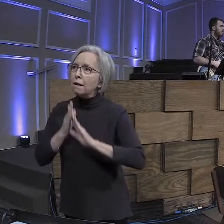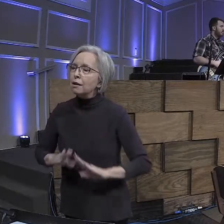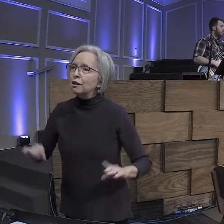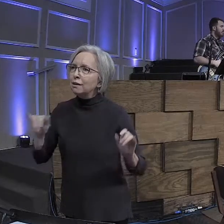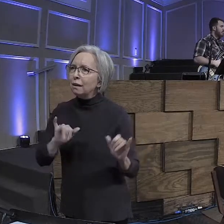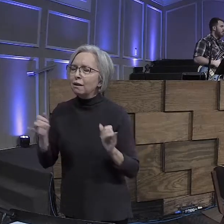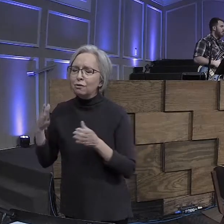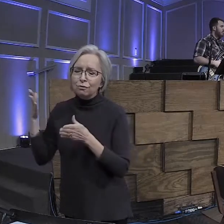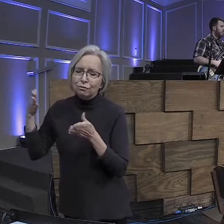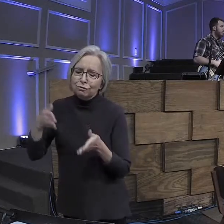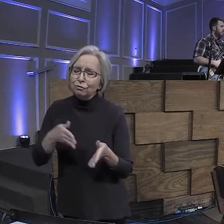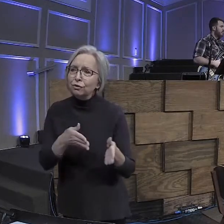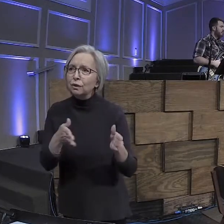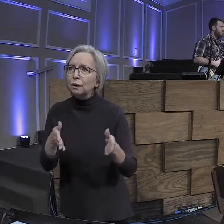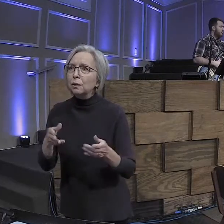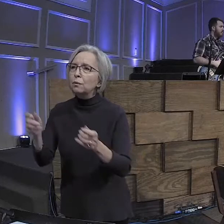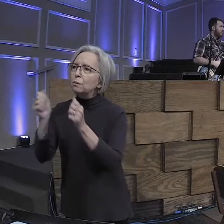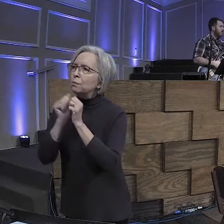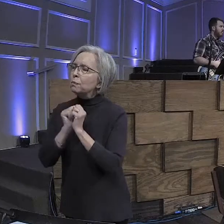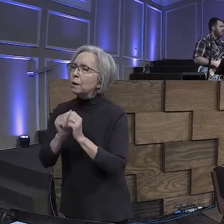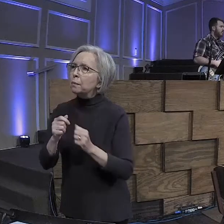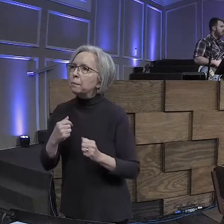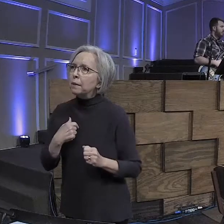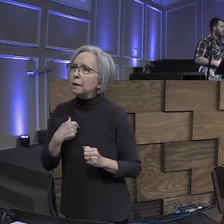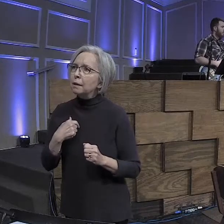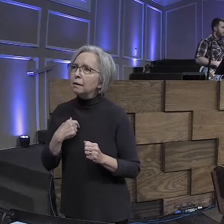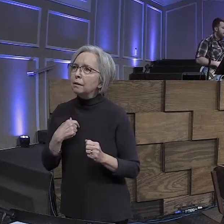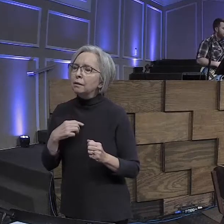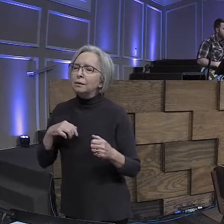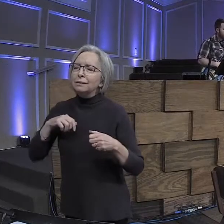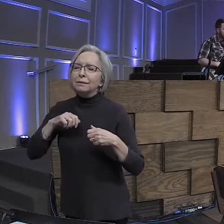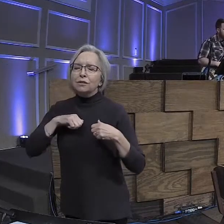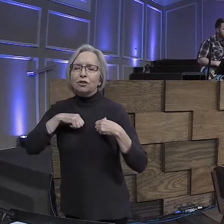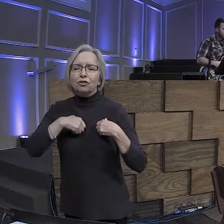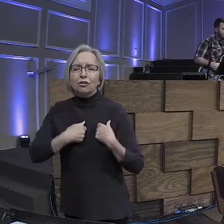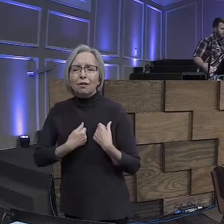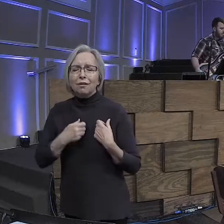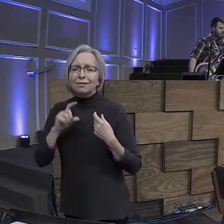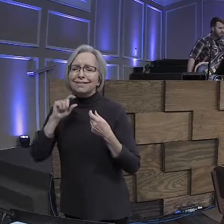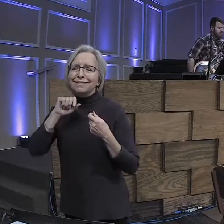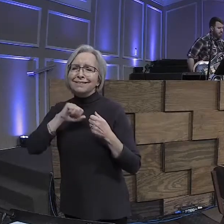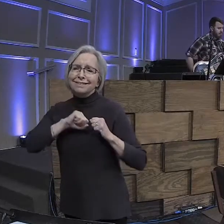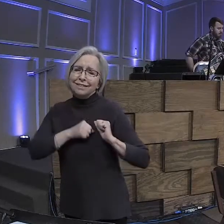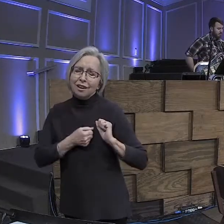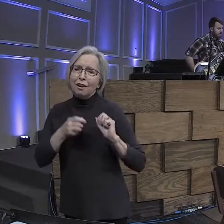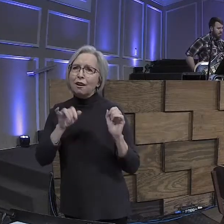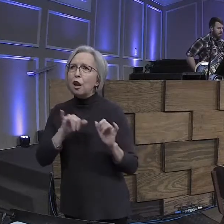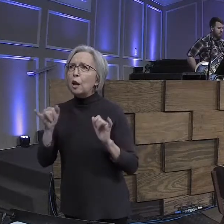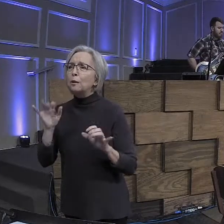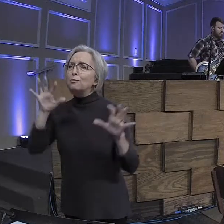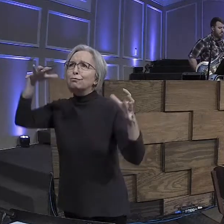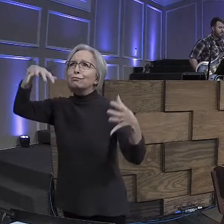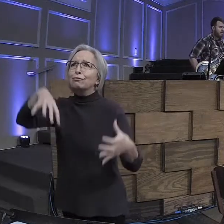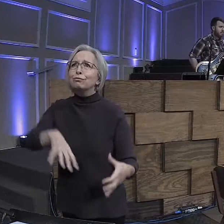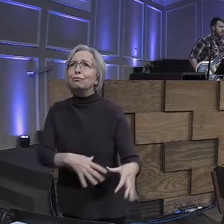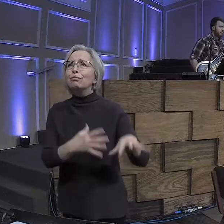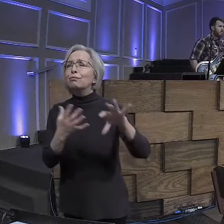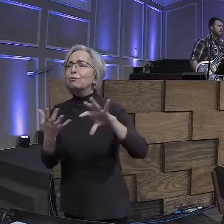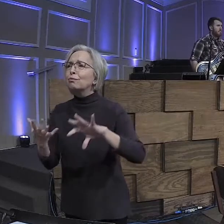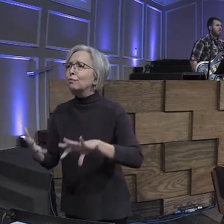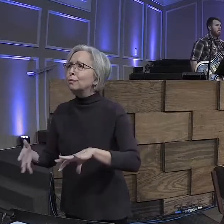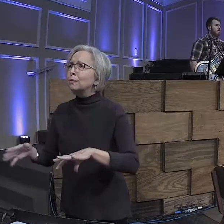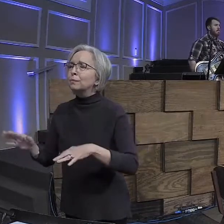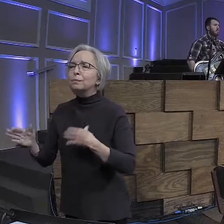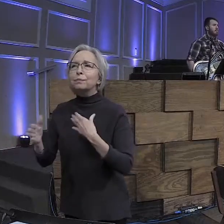way, when sorrows like sea billows roll, whatever my lot, thou hast taught me to